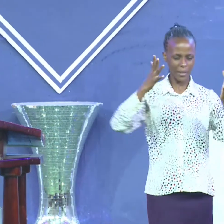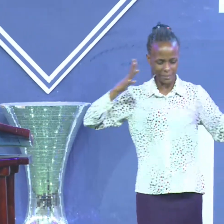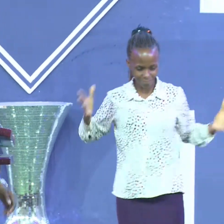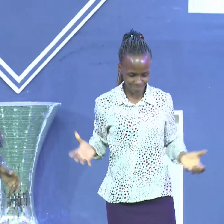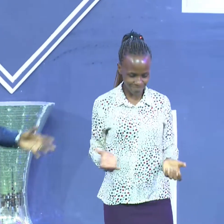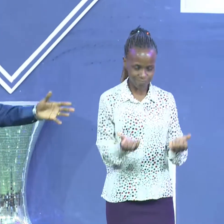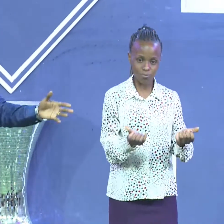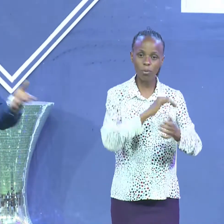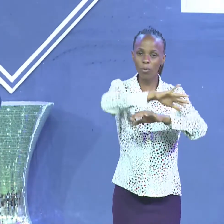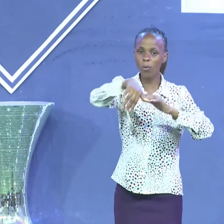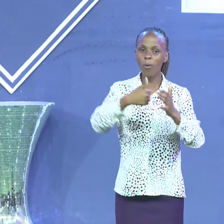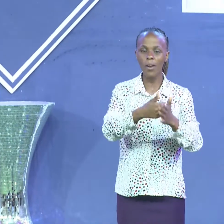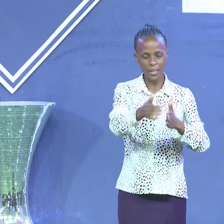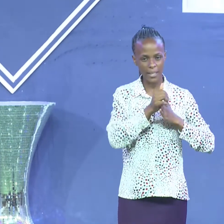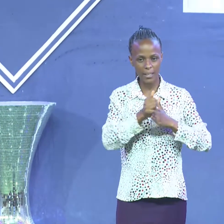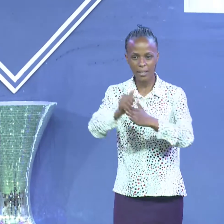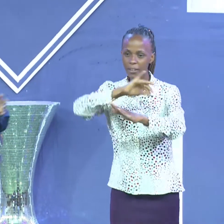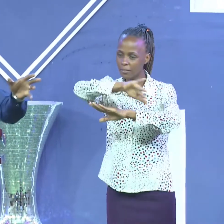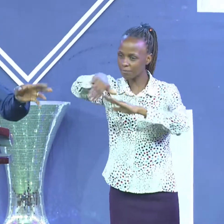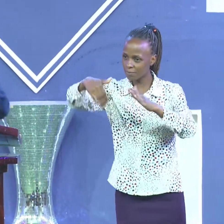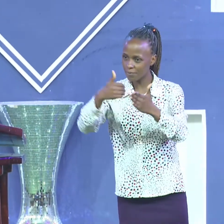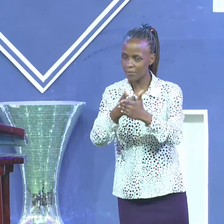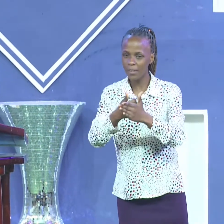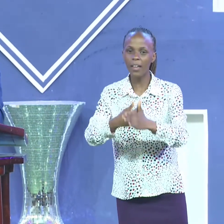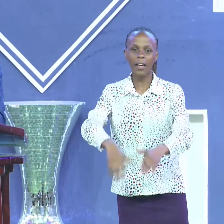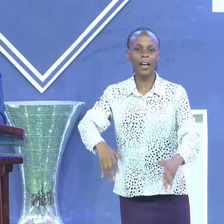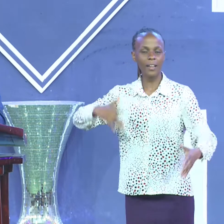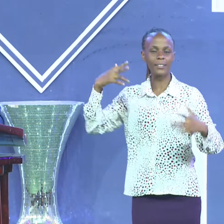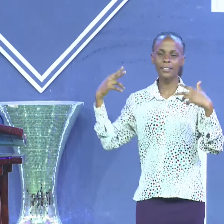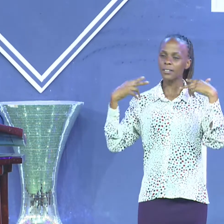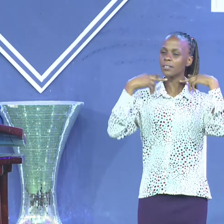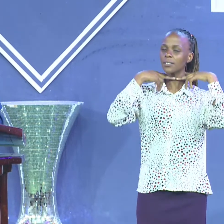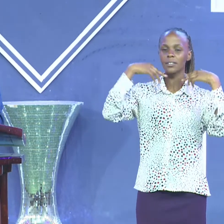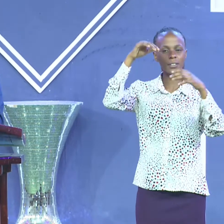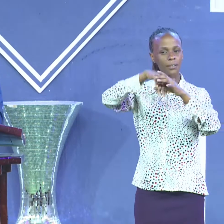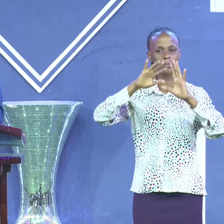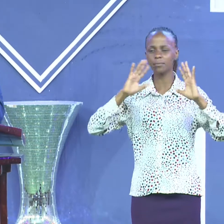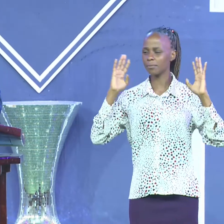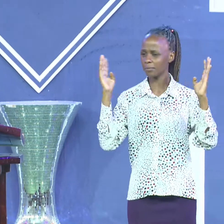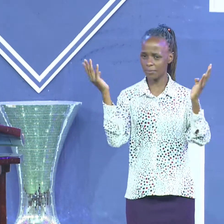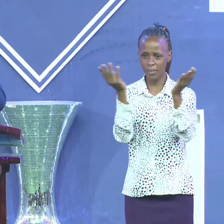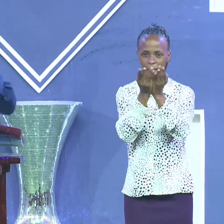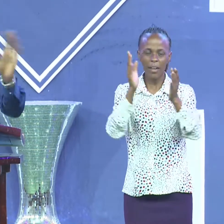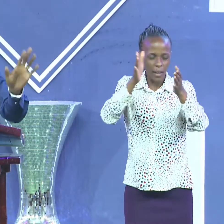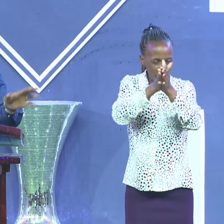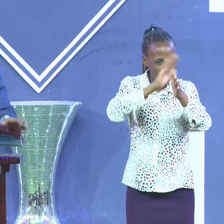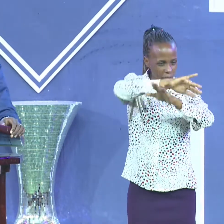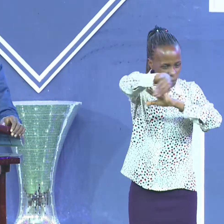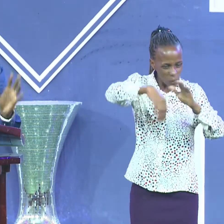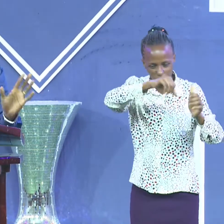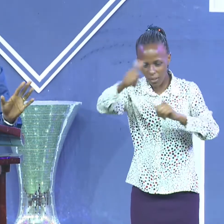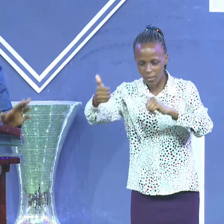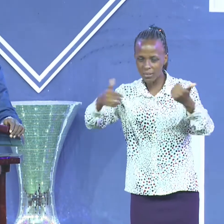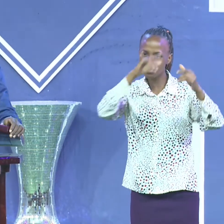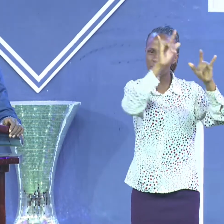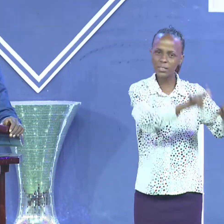He got all of them. N'abatwala. And took them. N'abasibire Babylon. And took them to captivity in Babylon. Era n'abantu abalaba basigale Yerusalemu. And